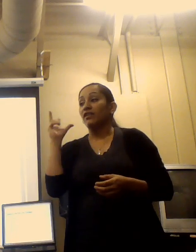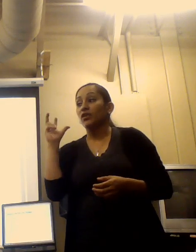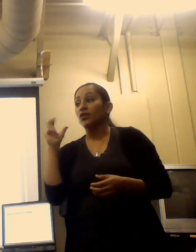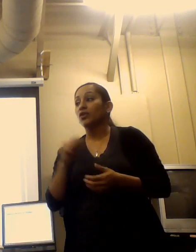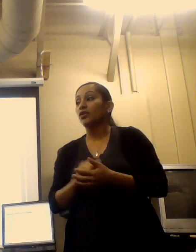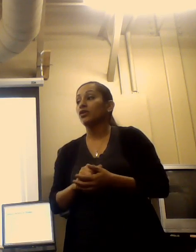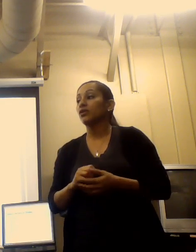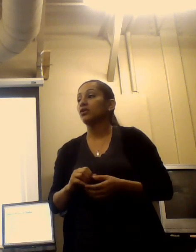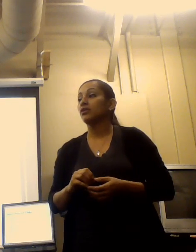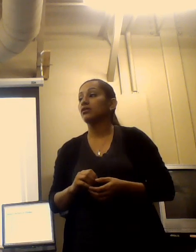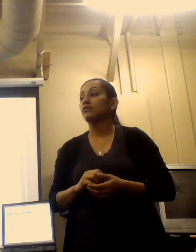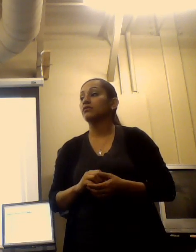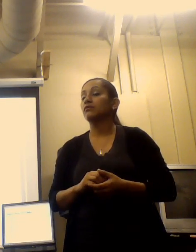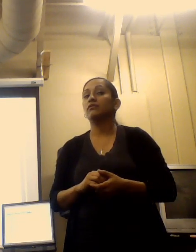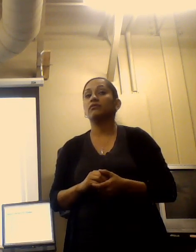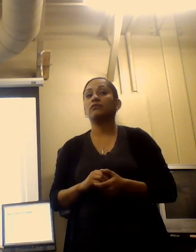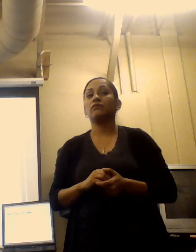Leibovitz,